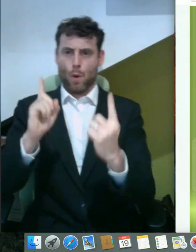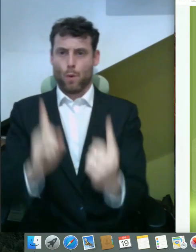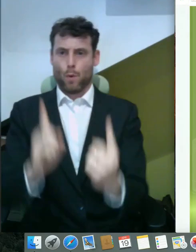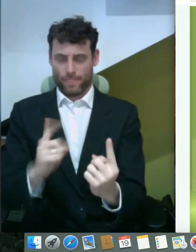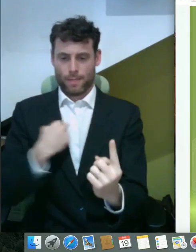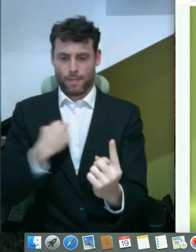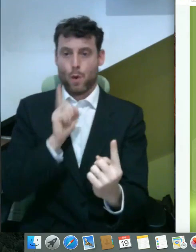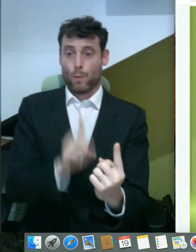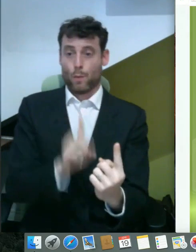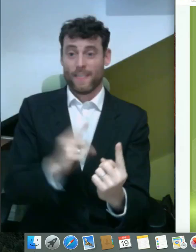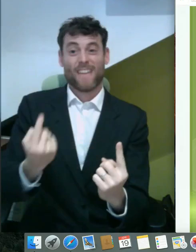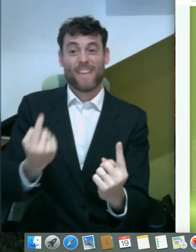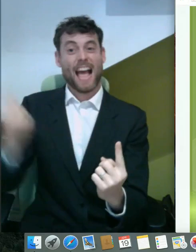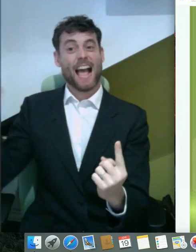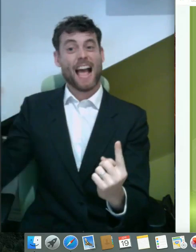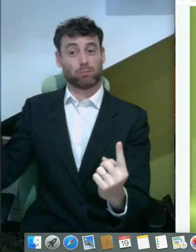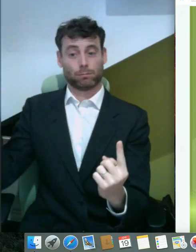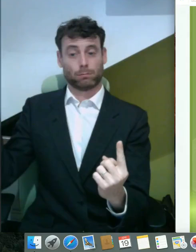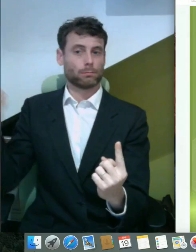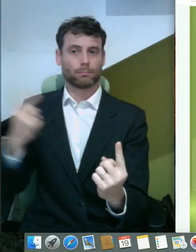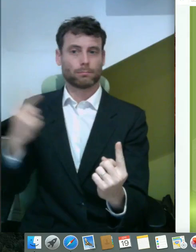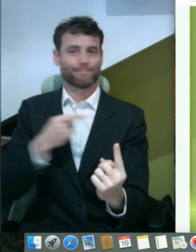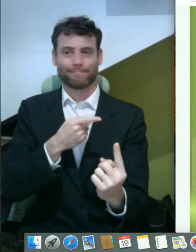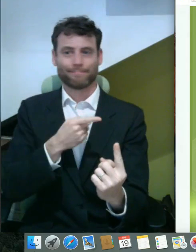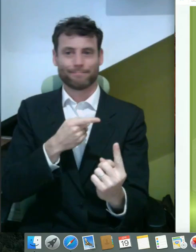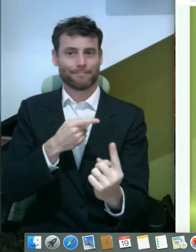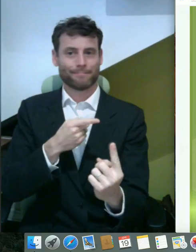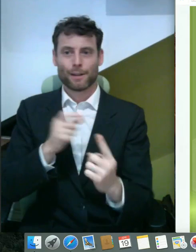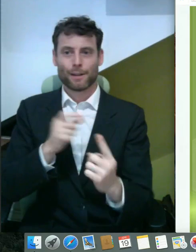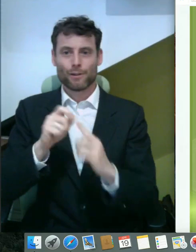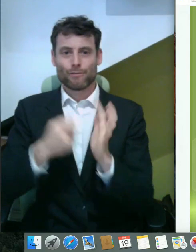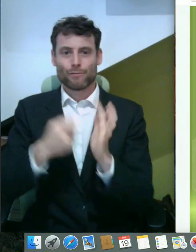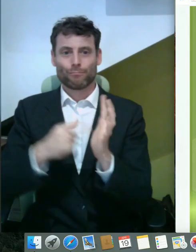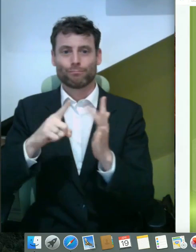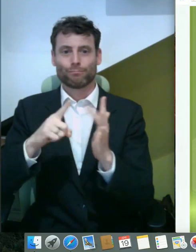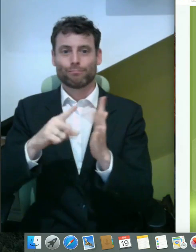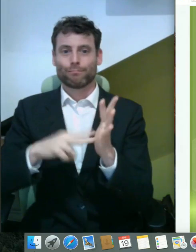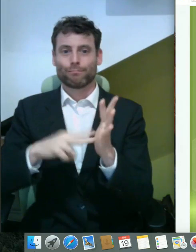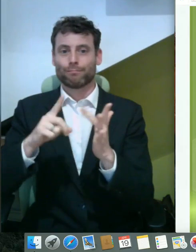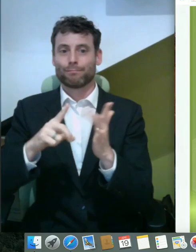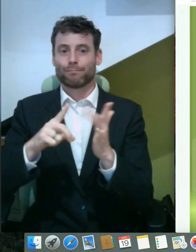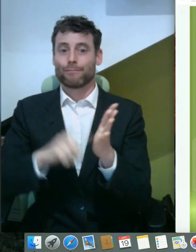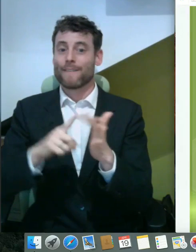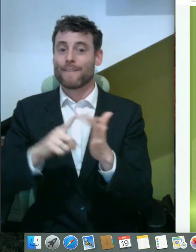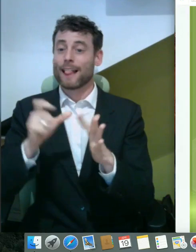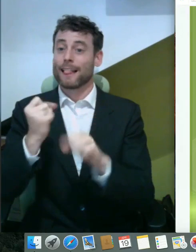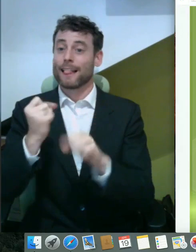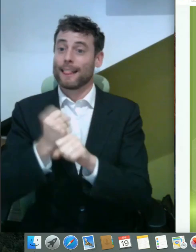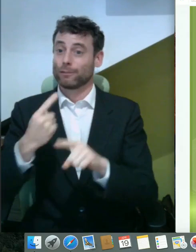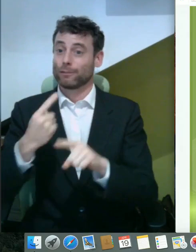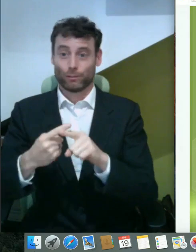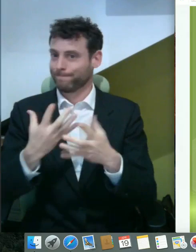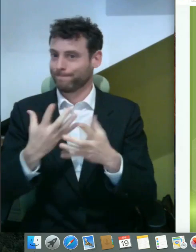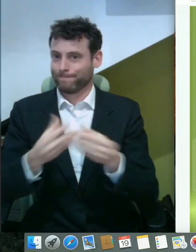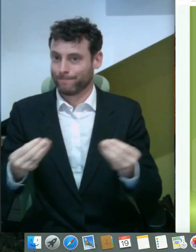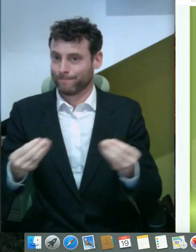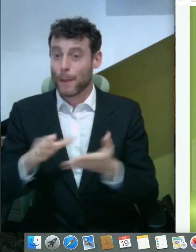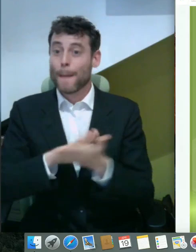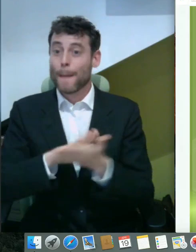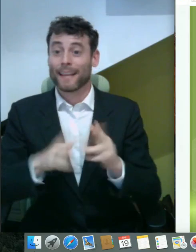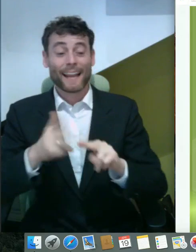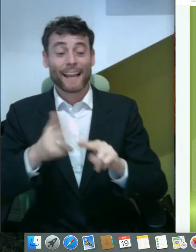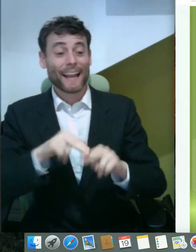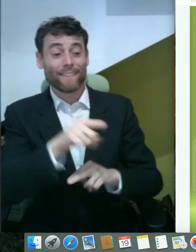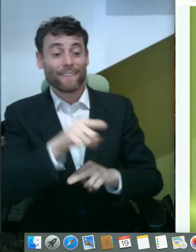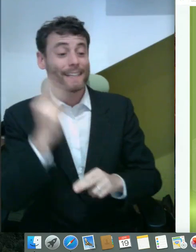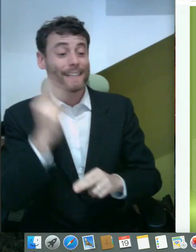party without the lawyer and some disclosures are made, then our position